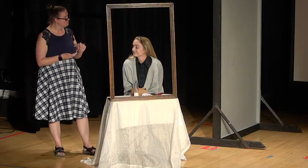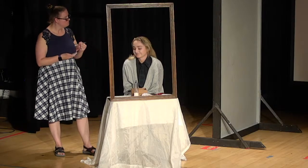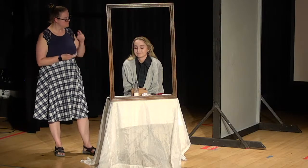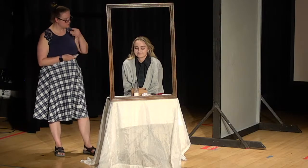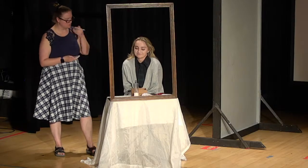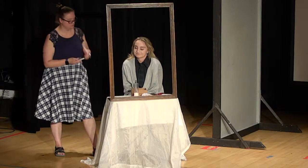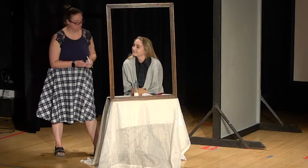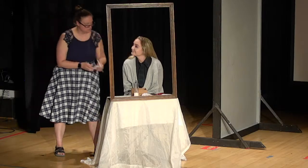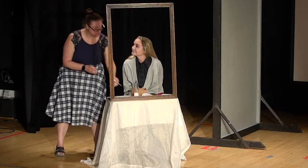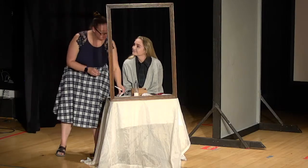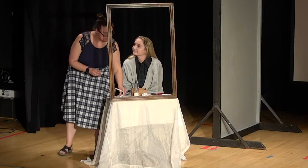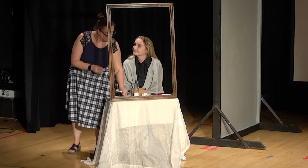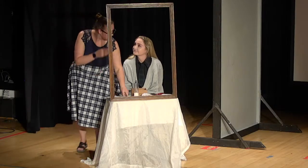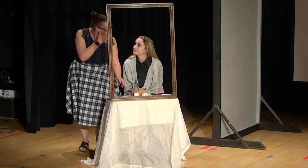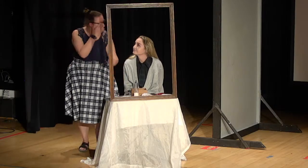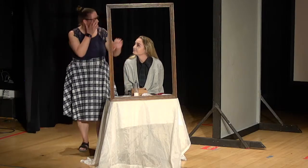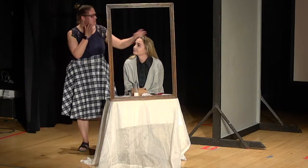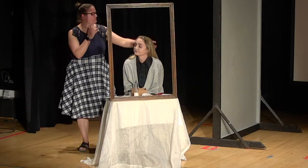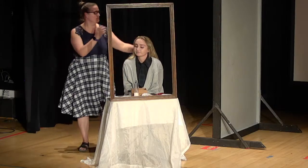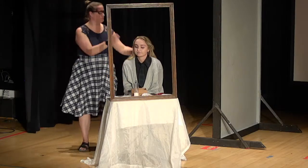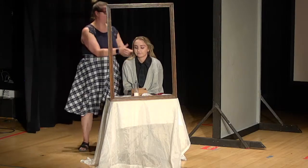Perfect. Claire.